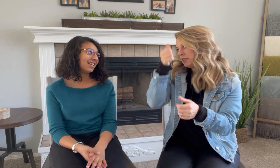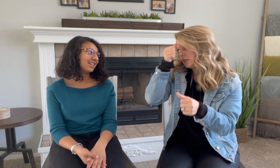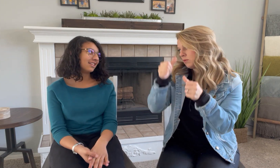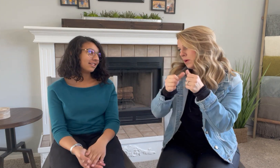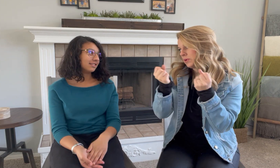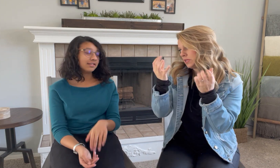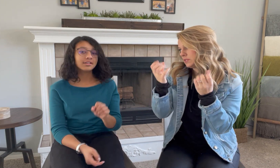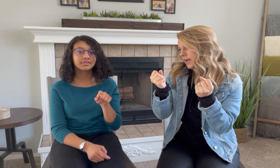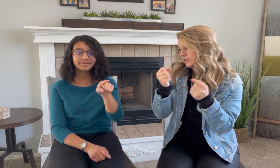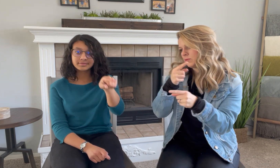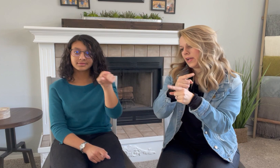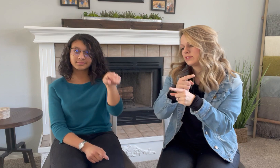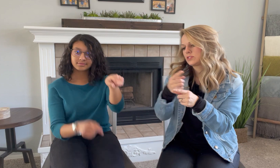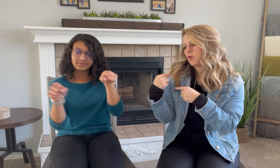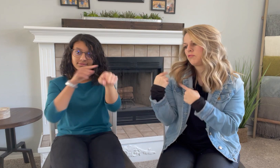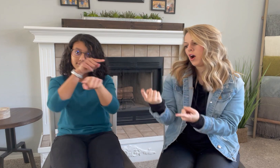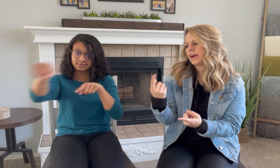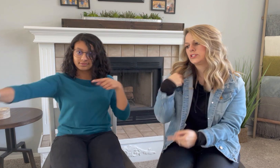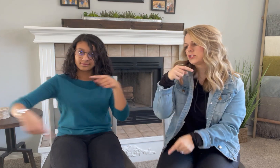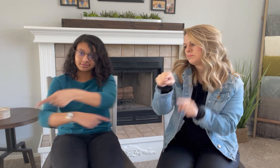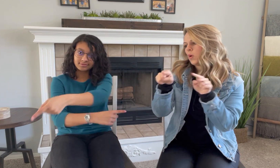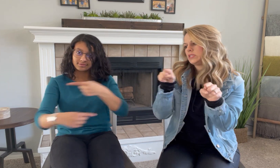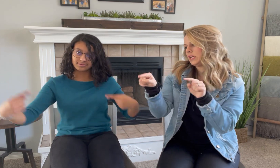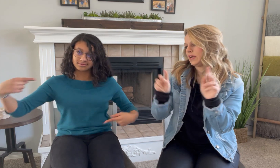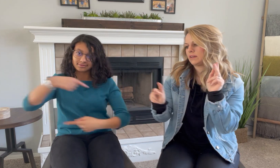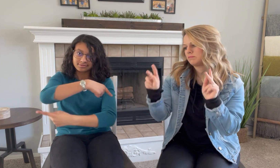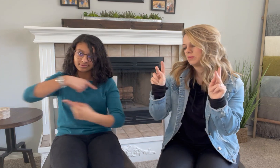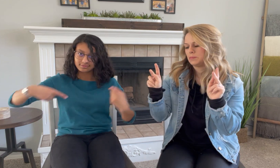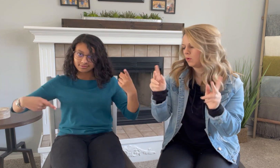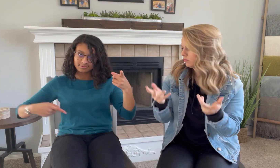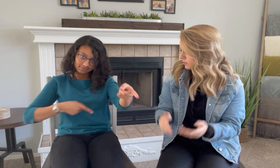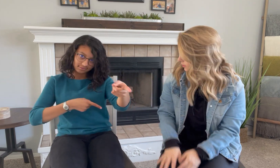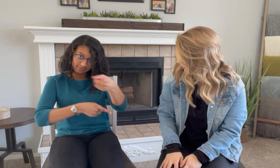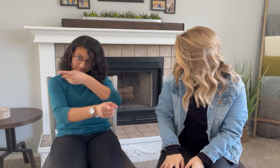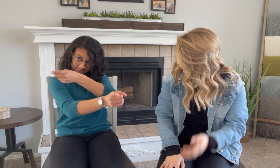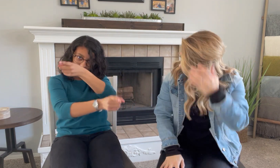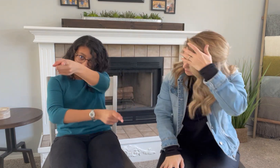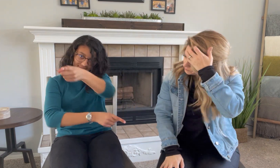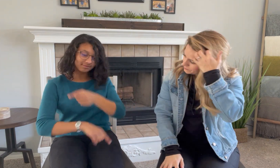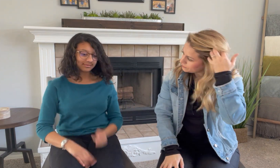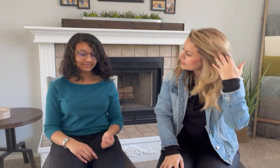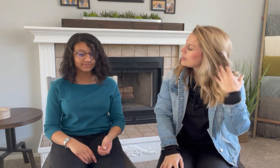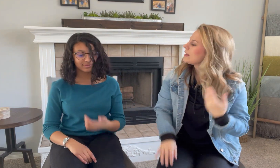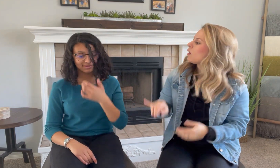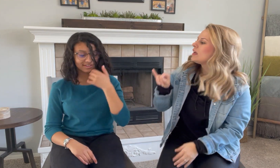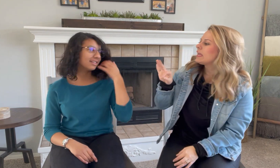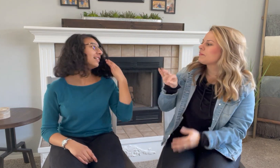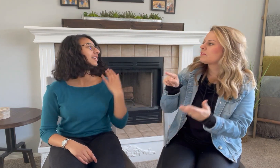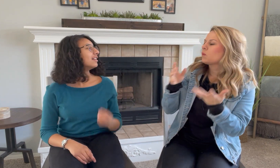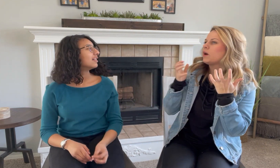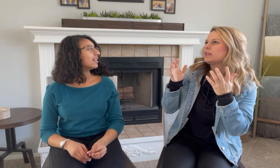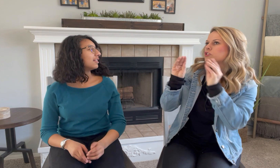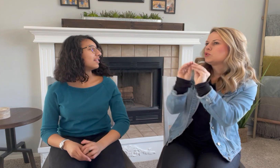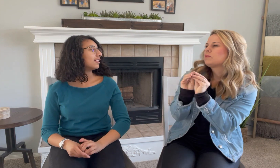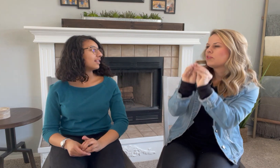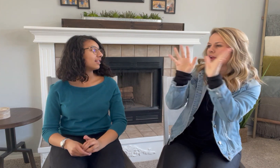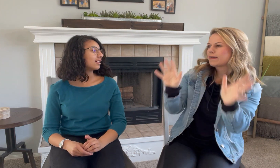easily remember these signs, right? So far, it's just pointing at people. Yep. Now, if they wanted to be very